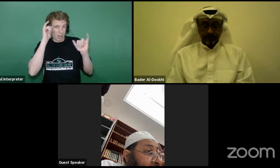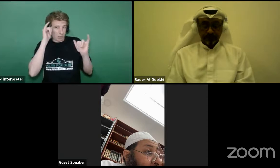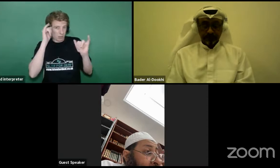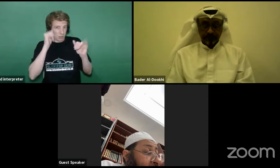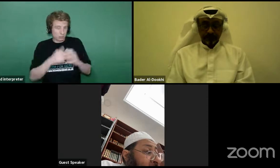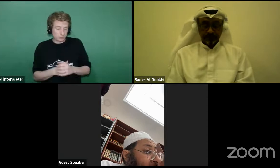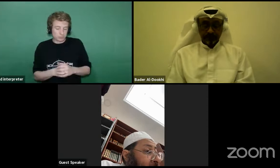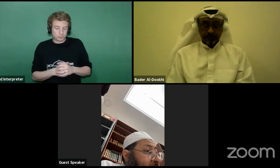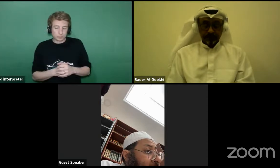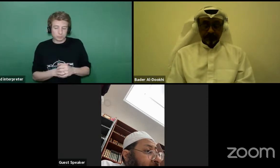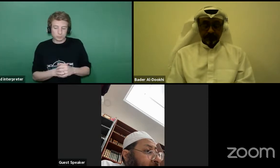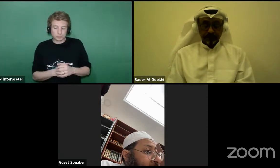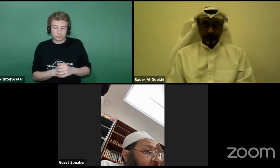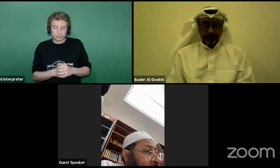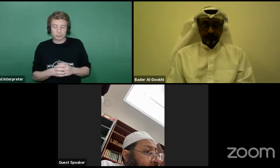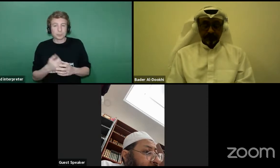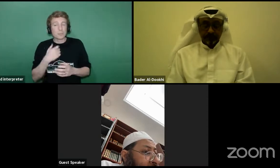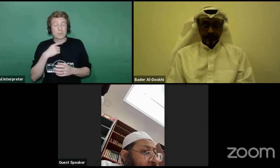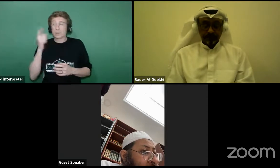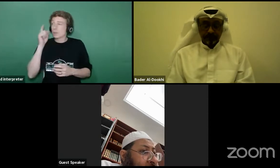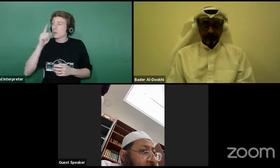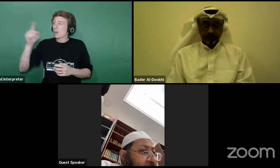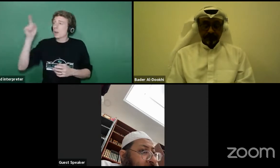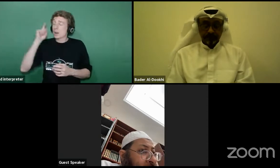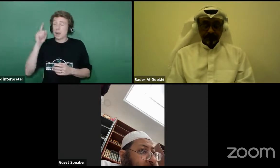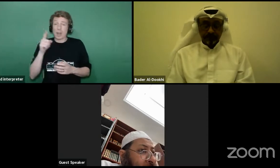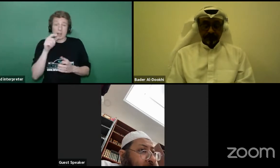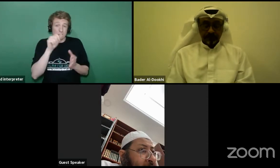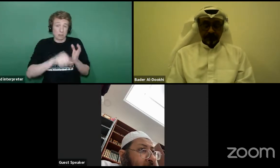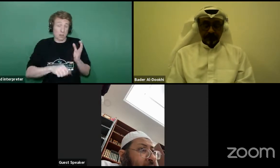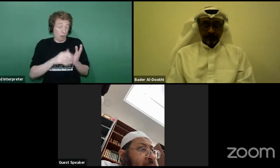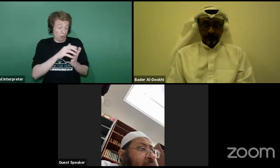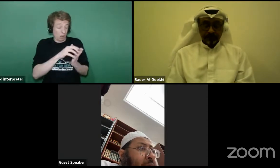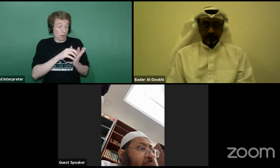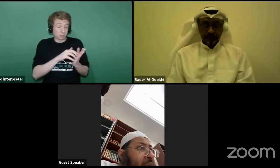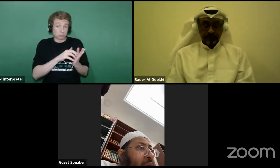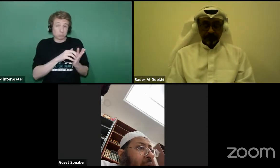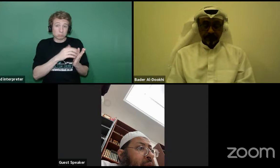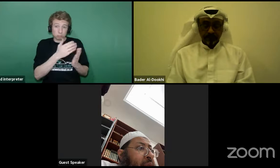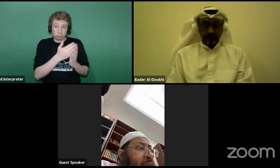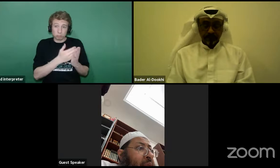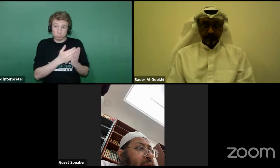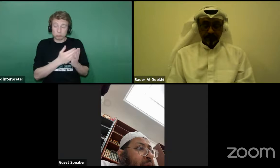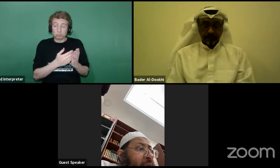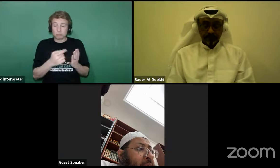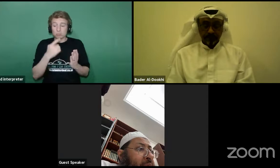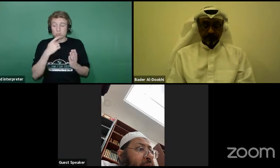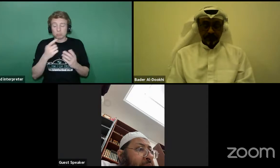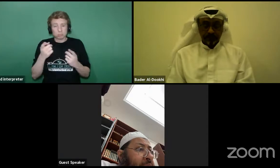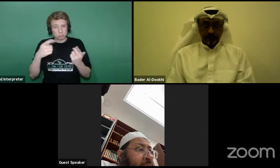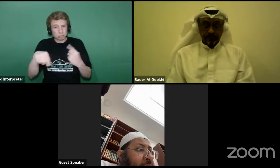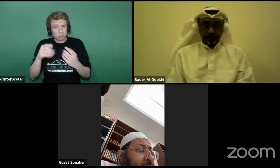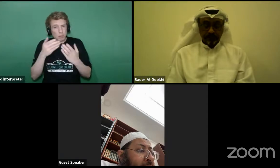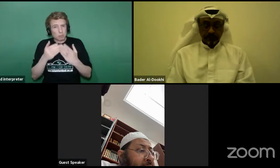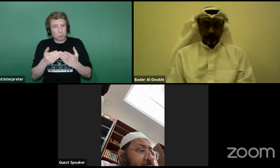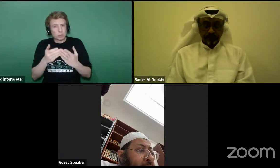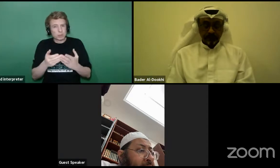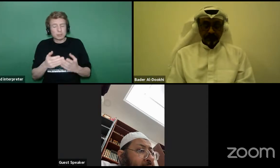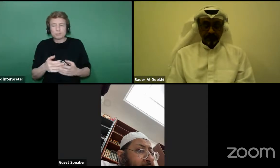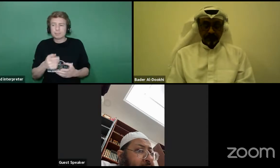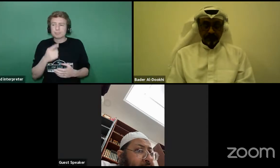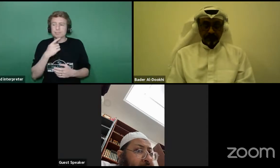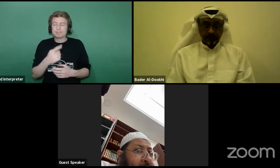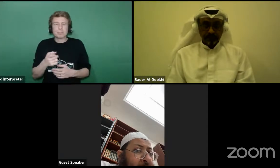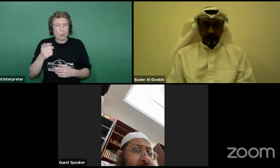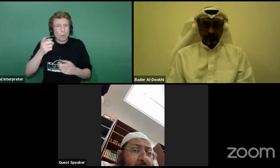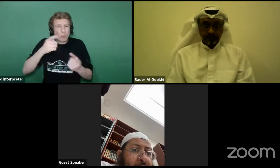opens it up with giving the Muslims the moniker of those who have believed, and Allah